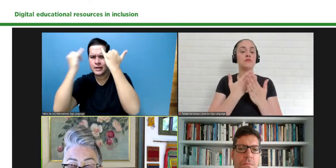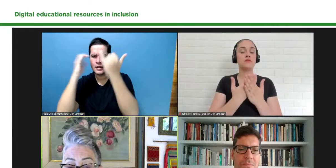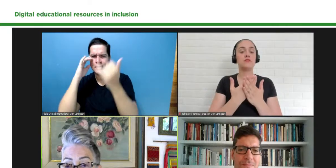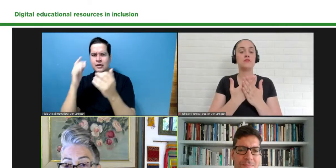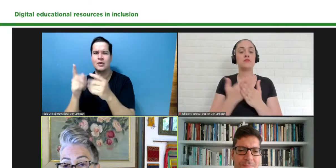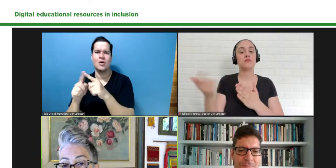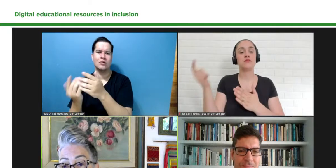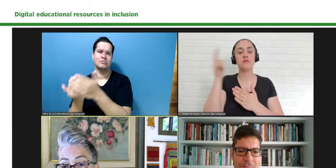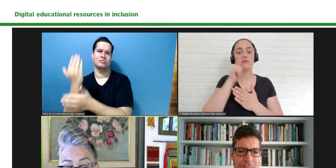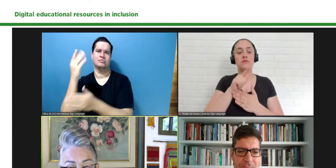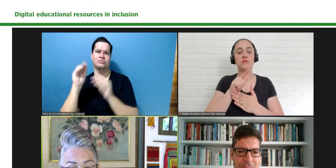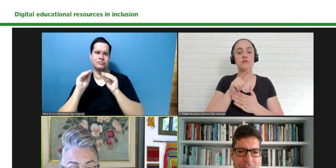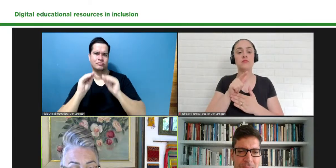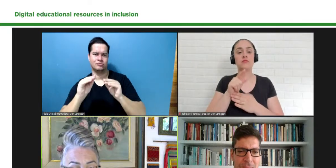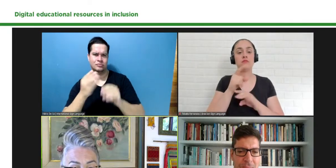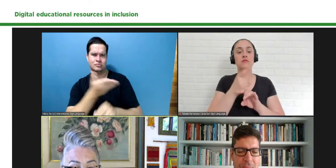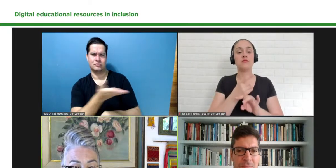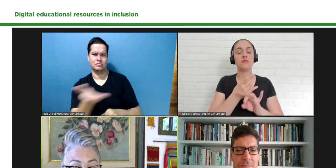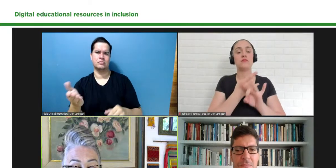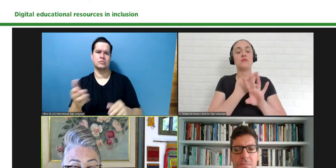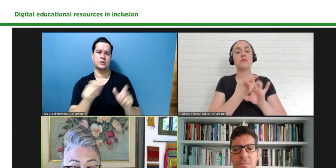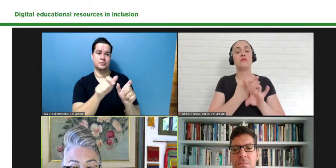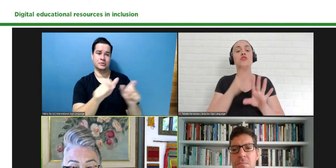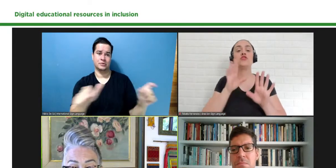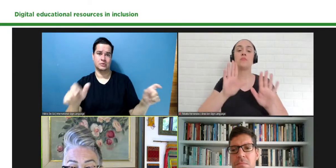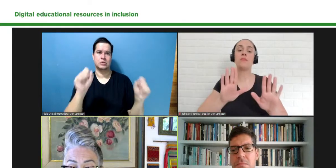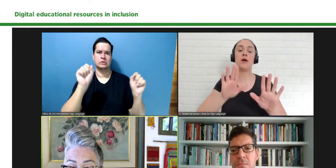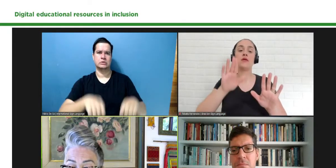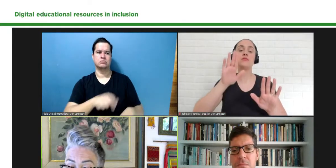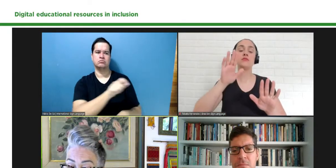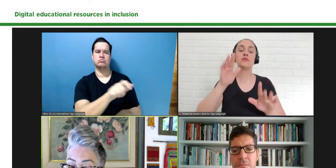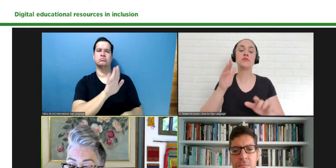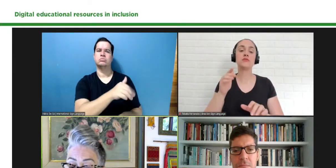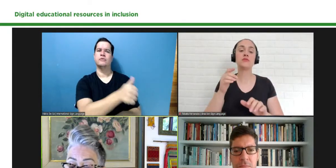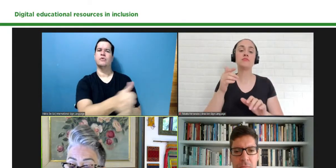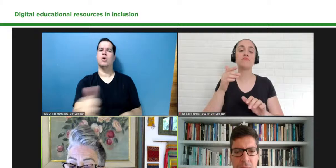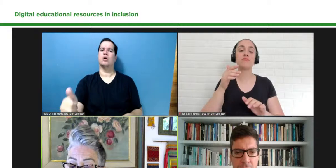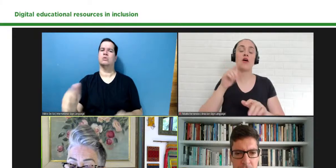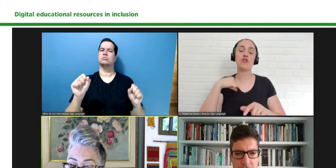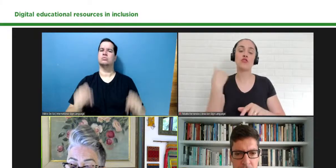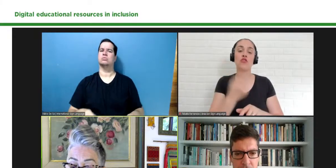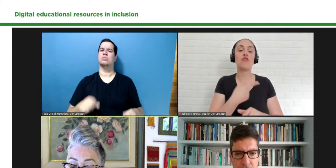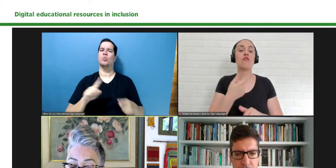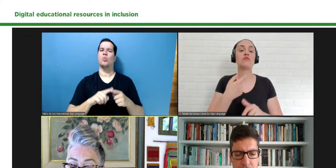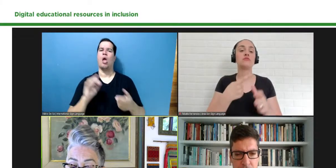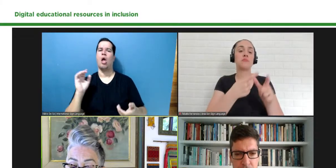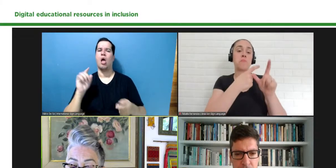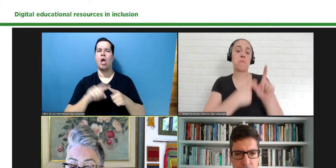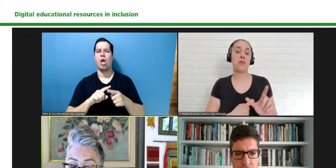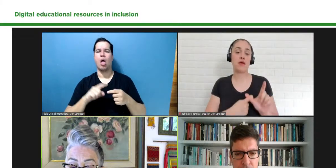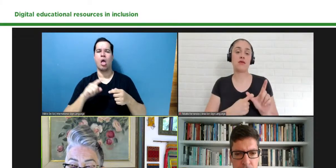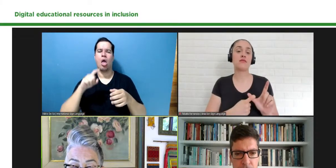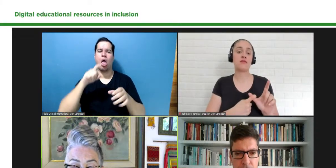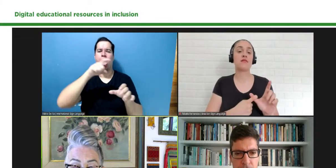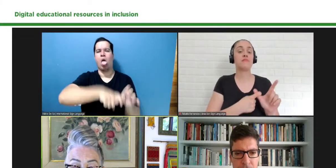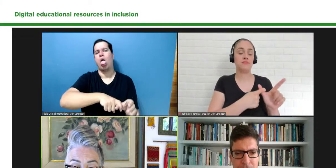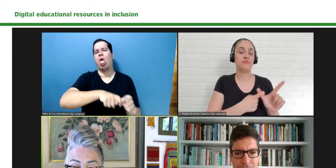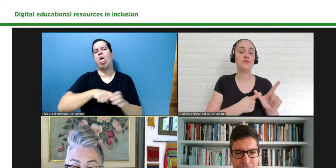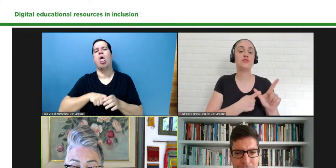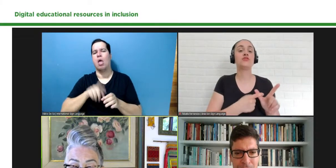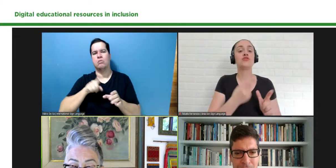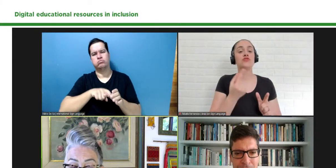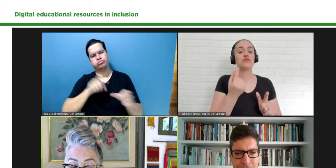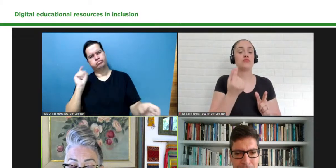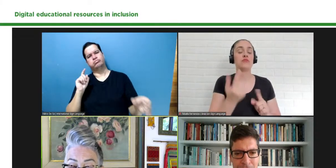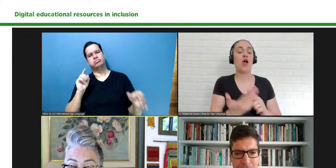since it depends on funding. The use of fully accessible mobile apps such as digital